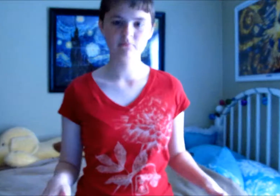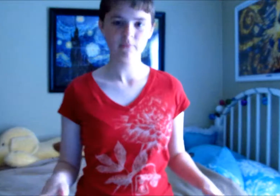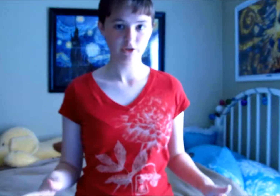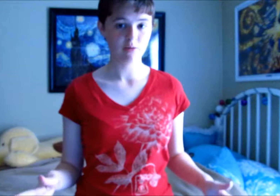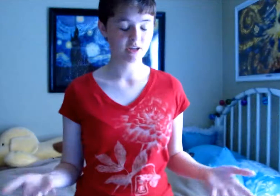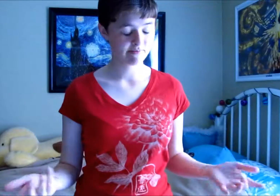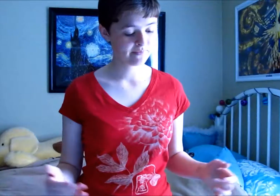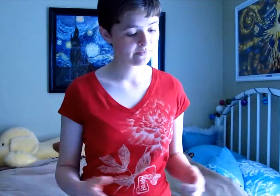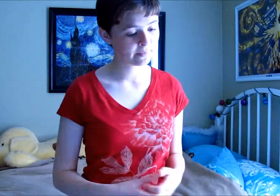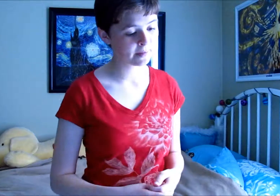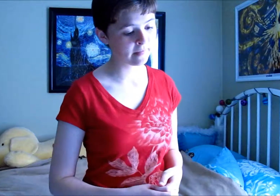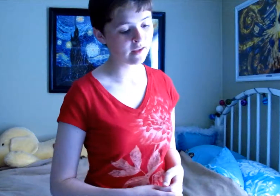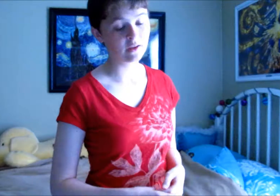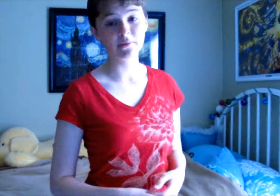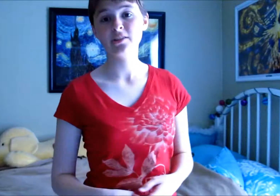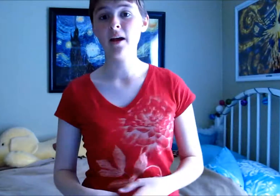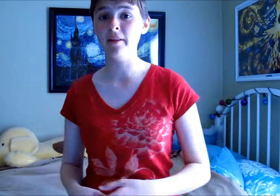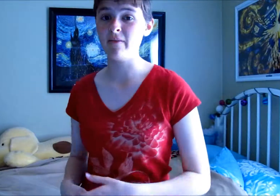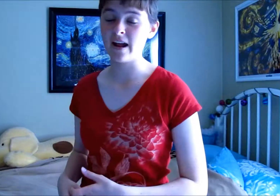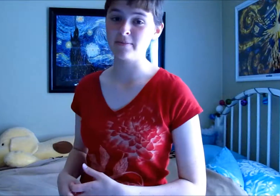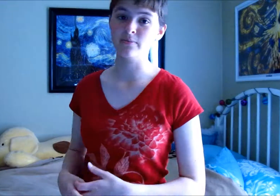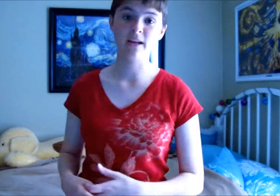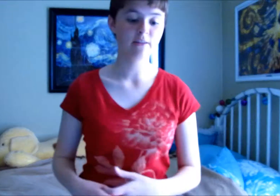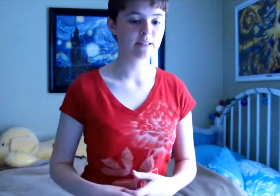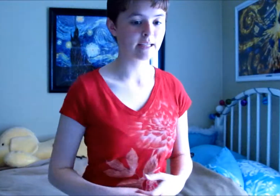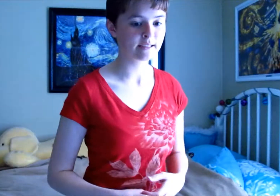I dropped it. Which is commonly what happens when I lose things.